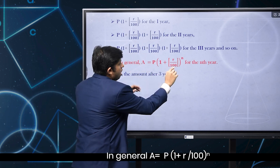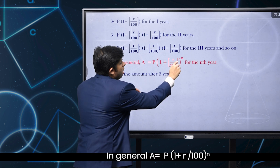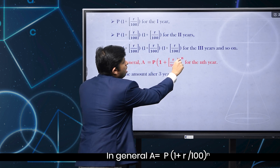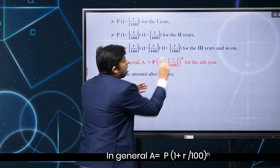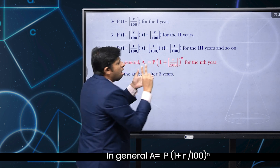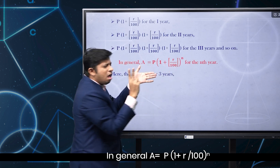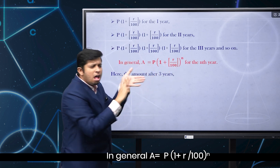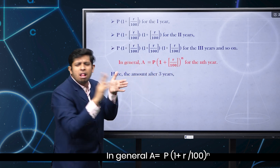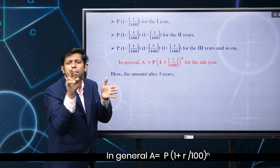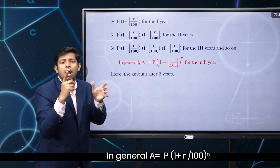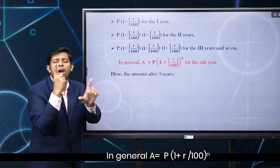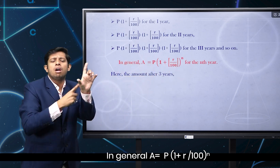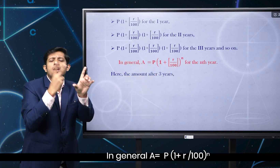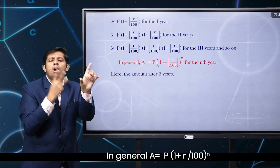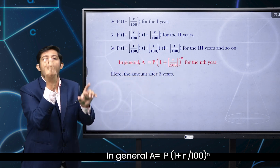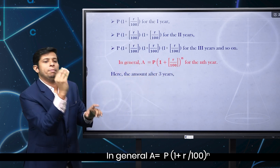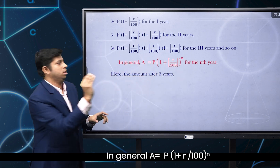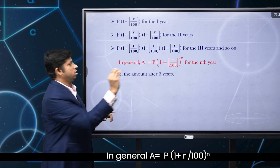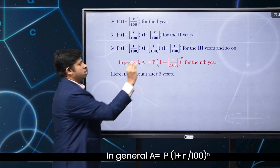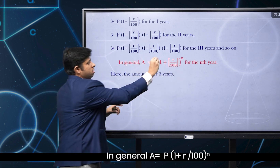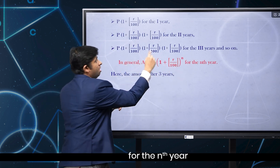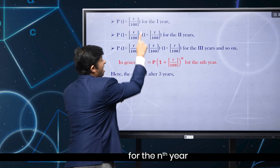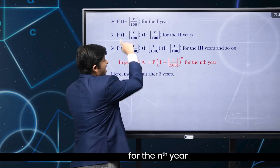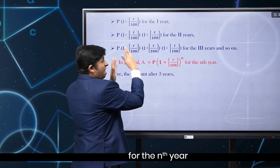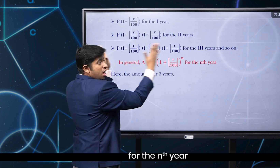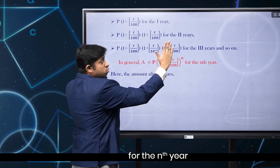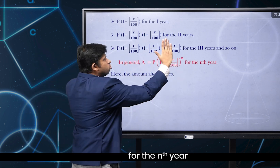year. So, here the amount after 3 years.